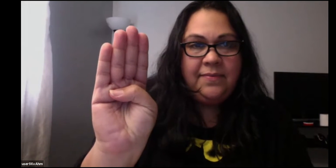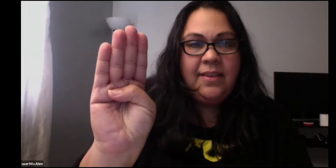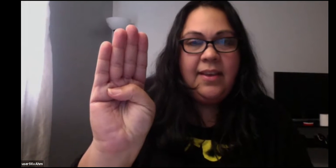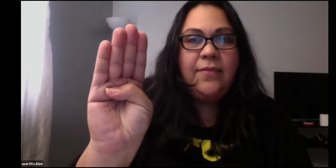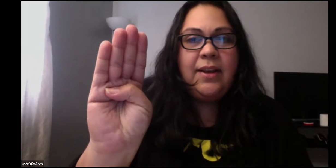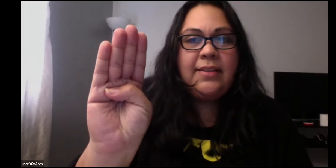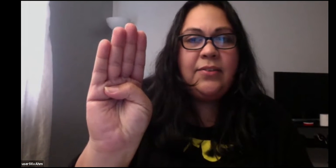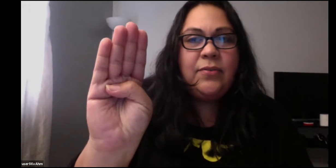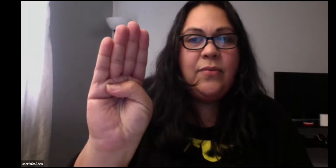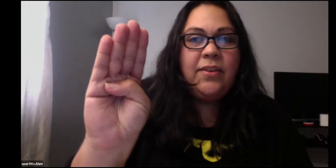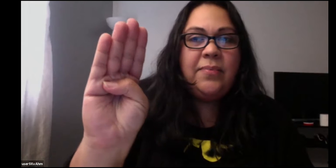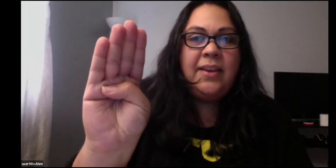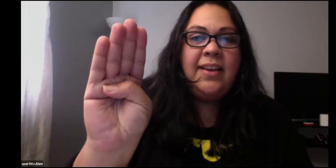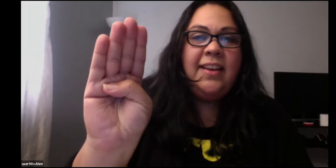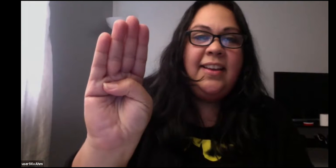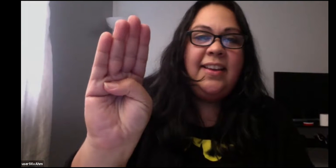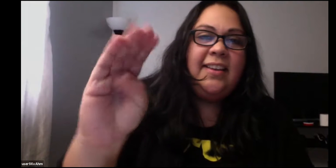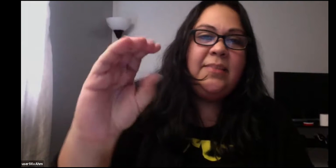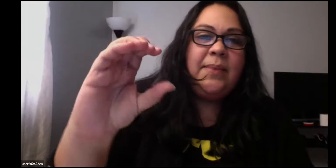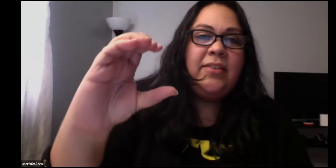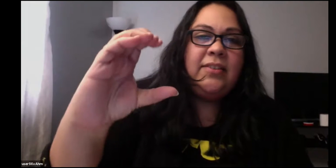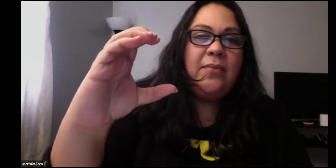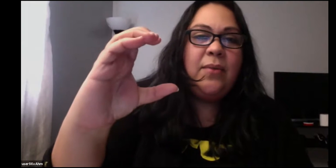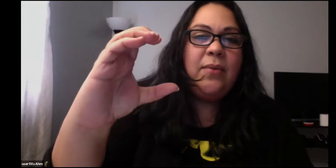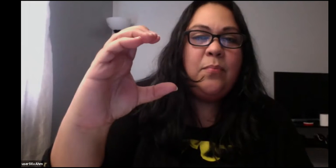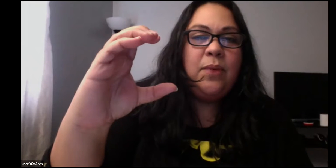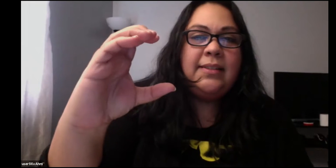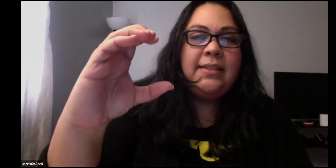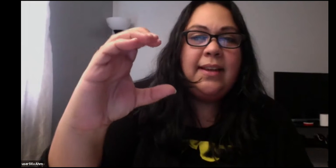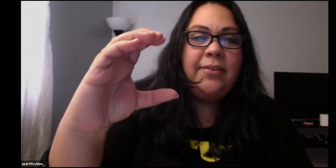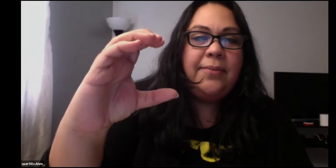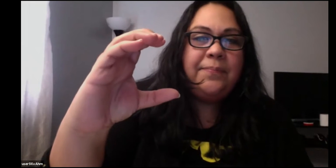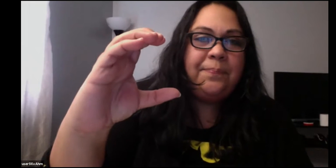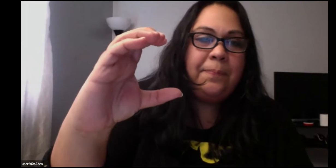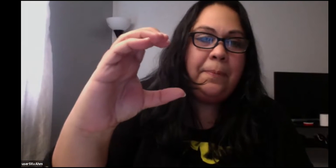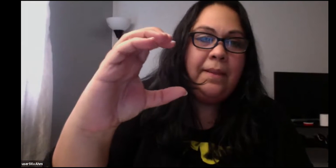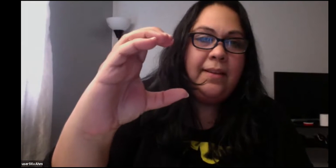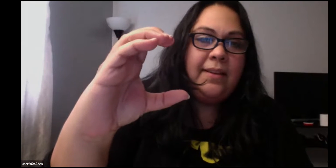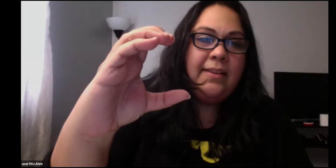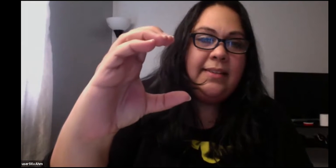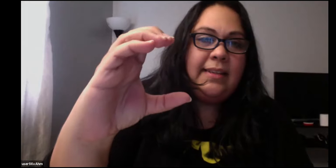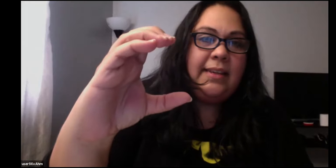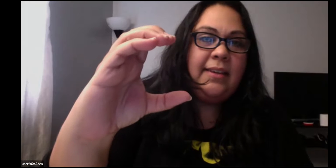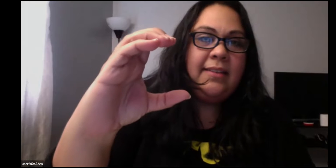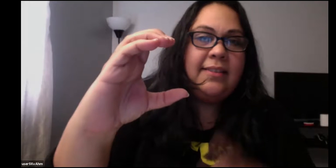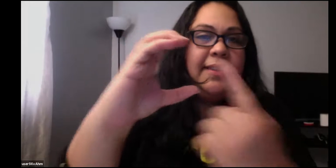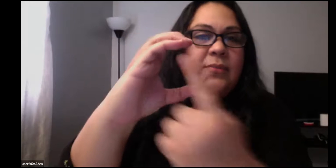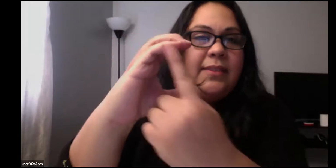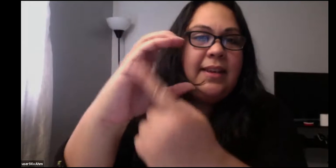If you guys can do it with me, it's better so that way we can practice together. C. See, this one's easy.